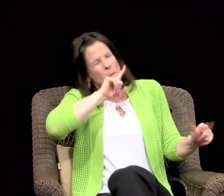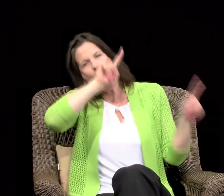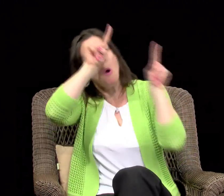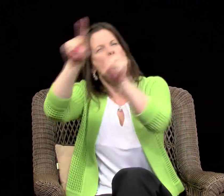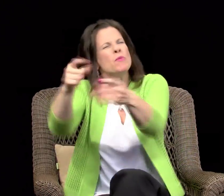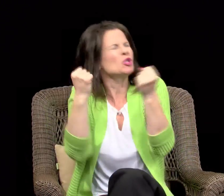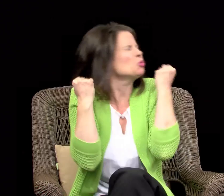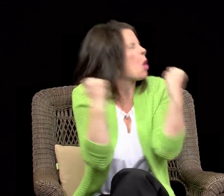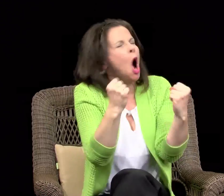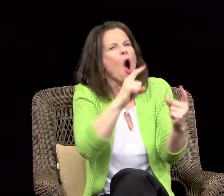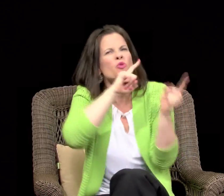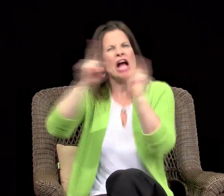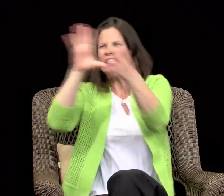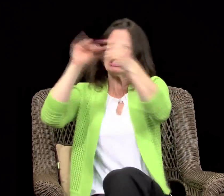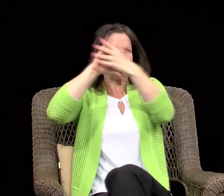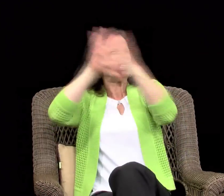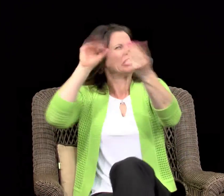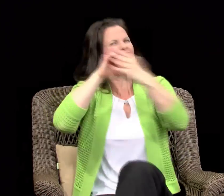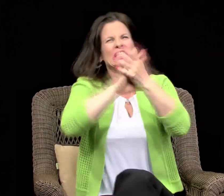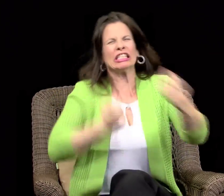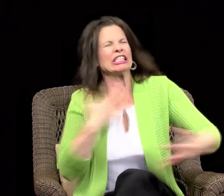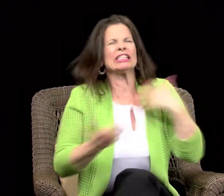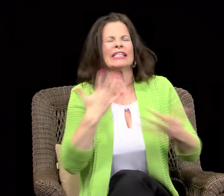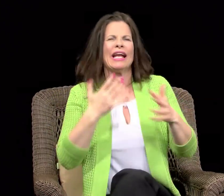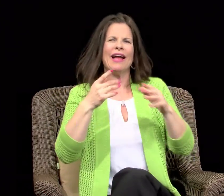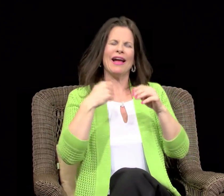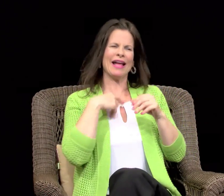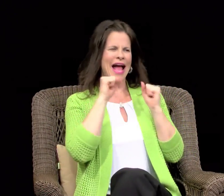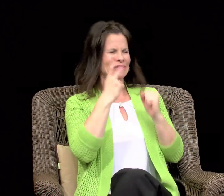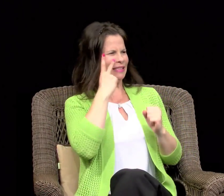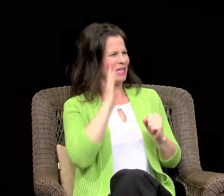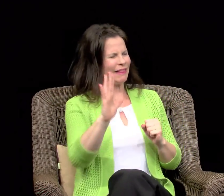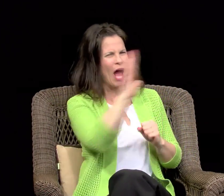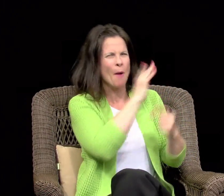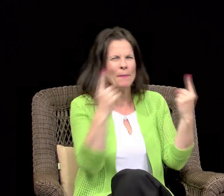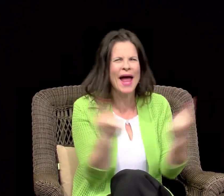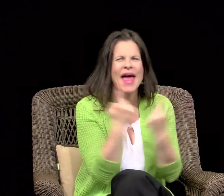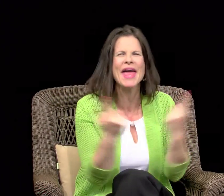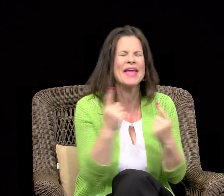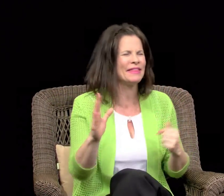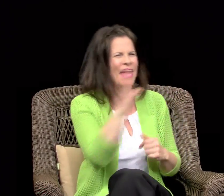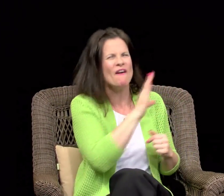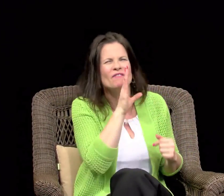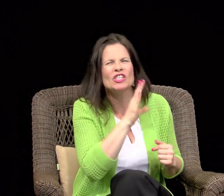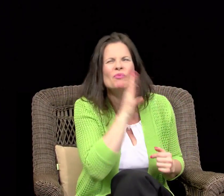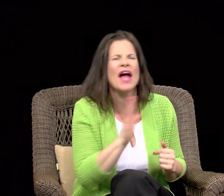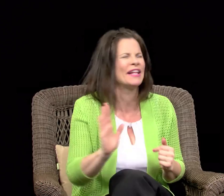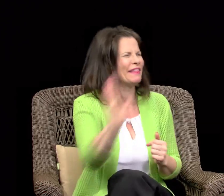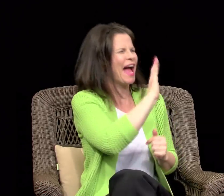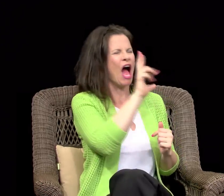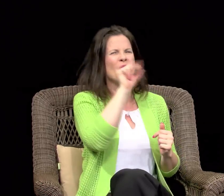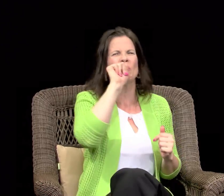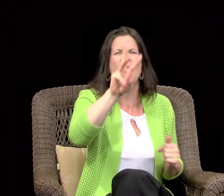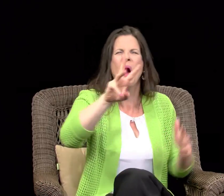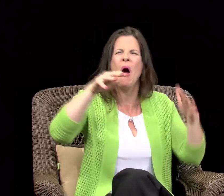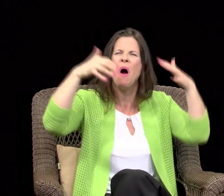is. And we are really strong, and we are a great community that has